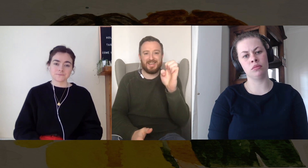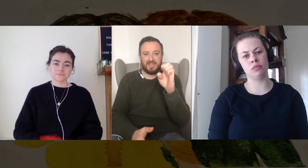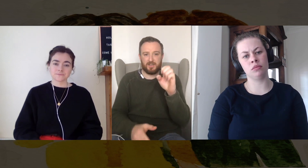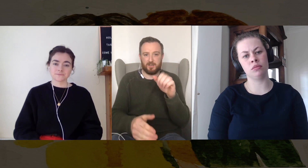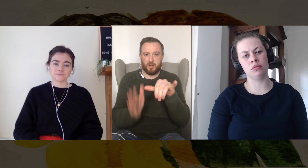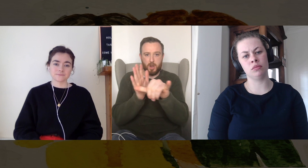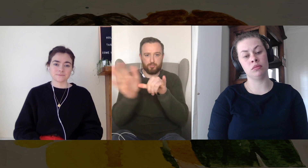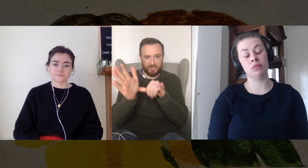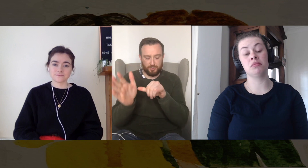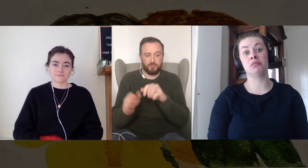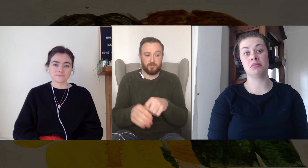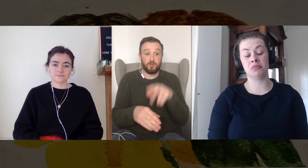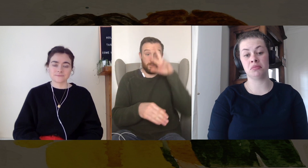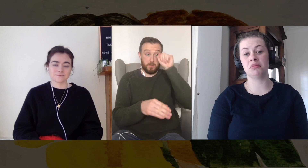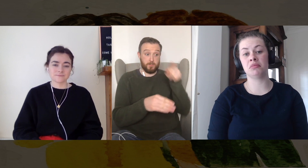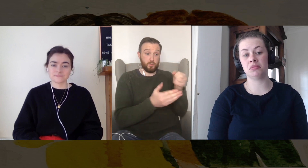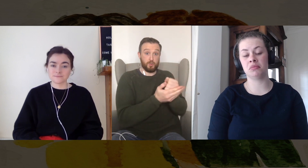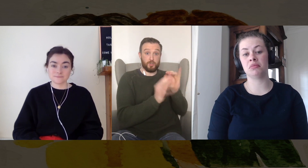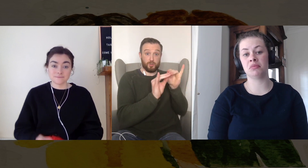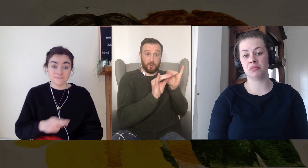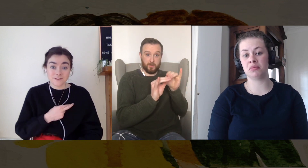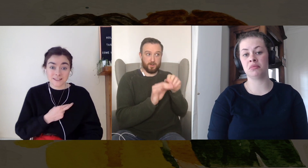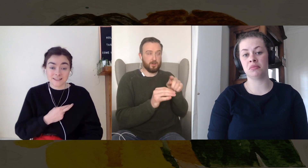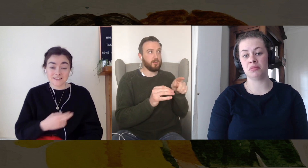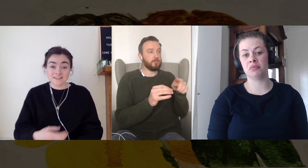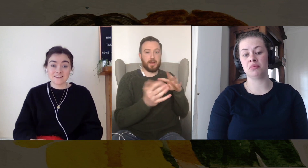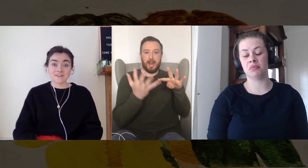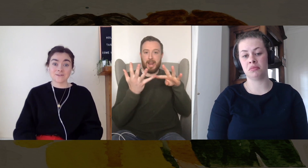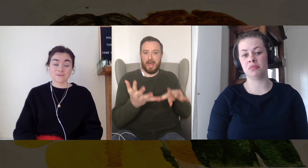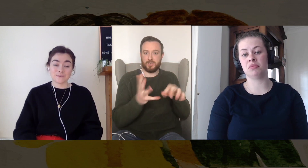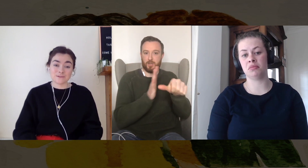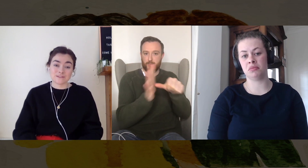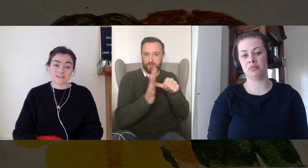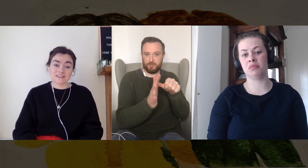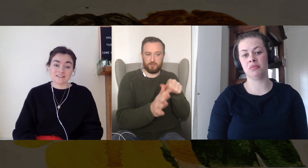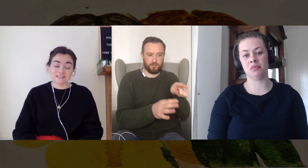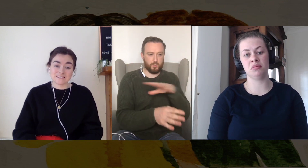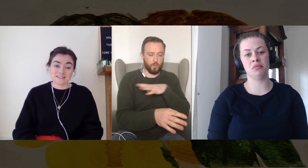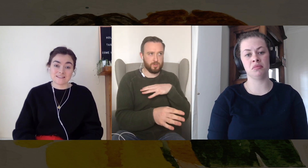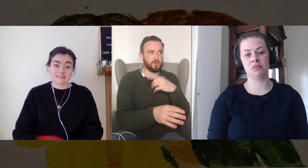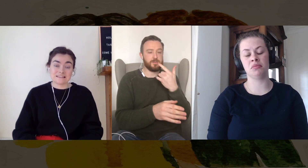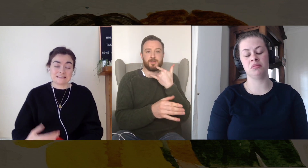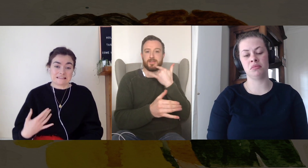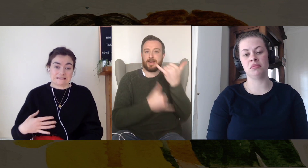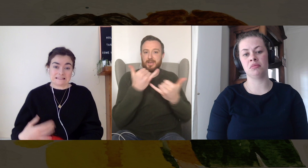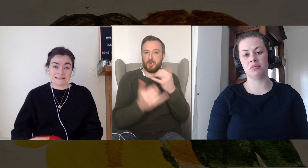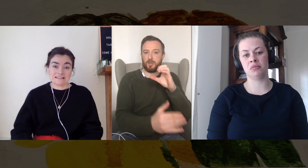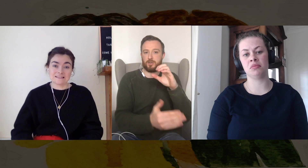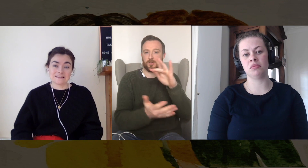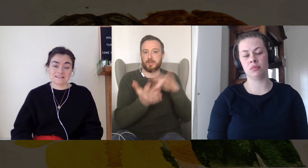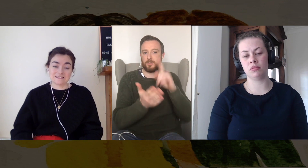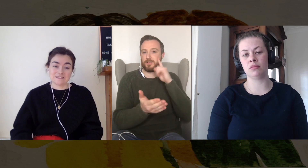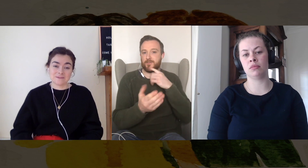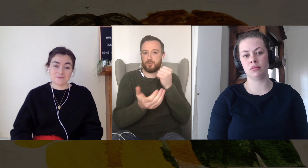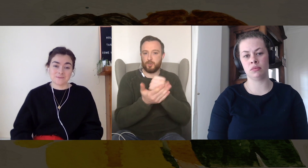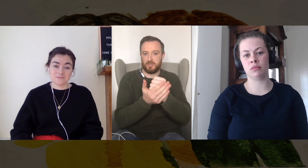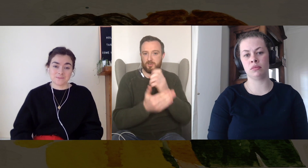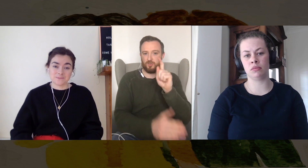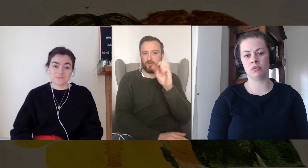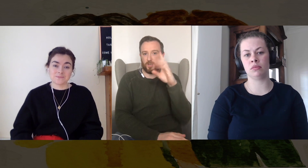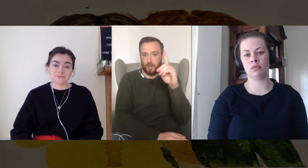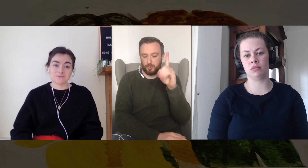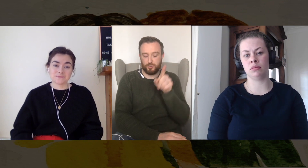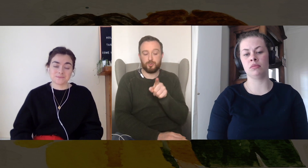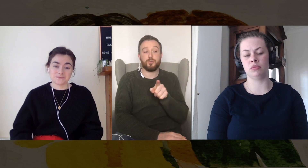I had a couple of injuries, a couple of knee operations. Actually, I had one of my knee operations while I was still studying as an interpreter. Actually, that was the last straw for me.